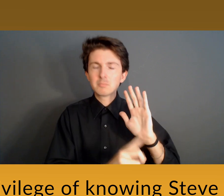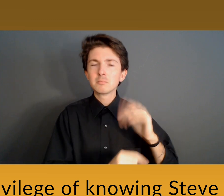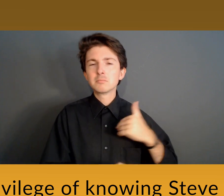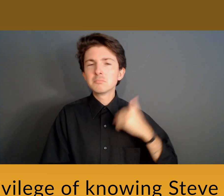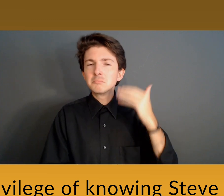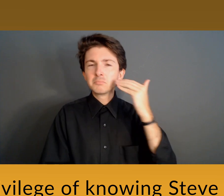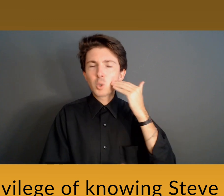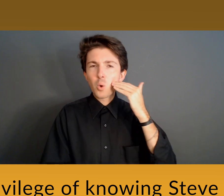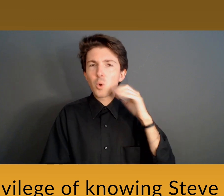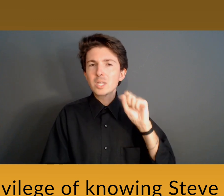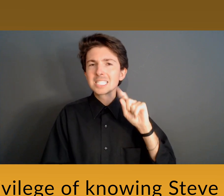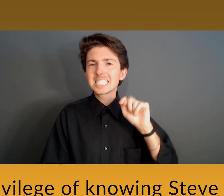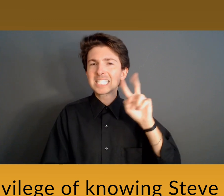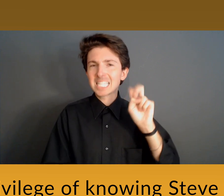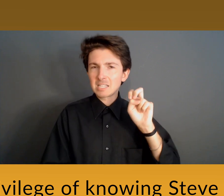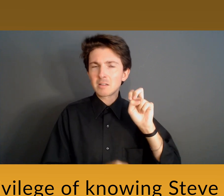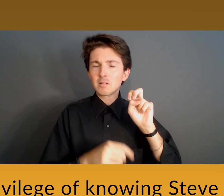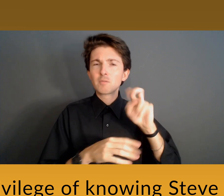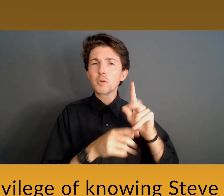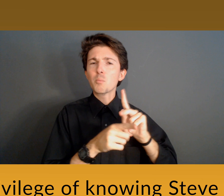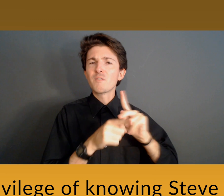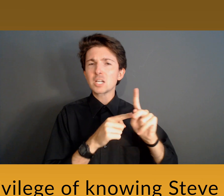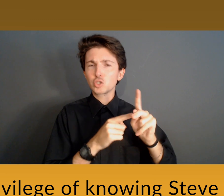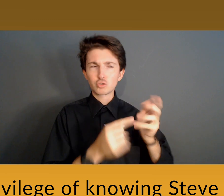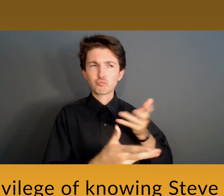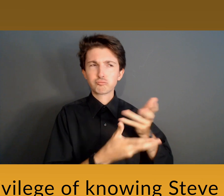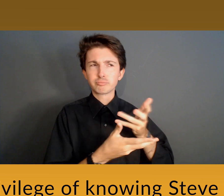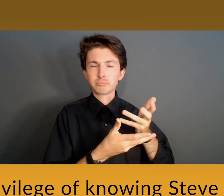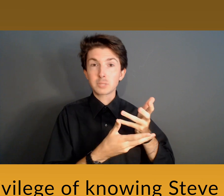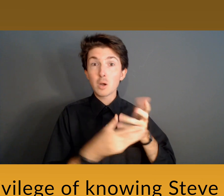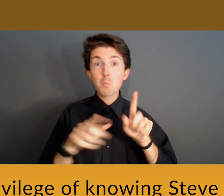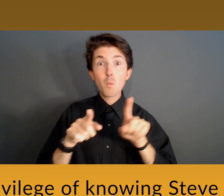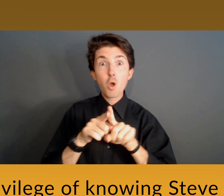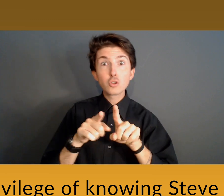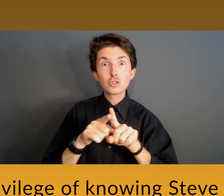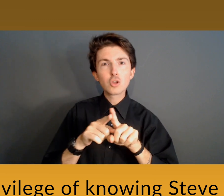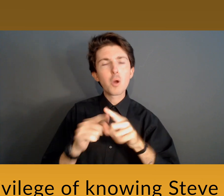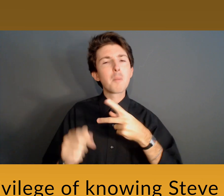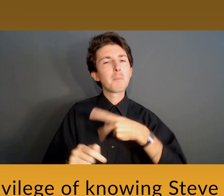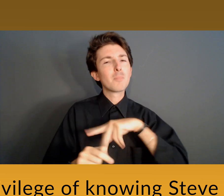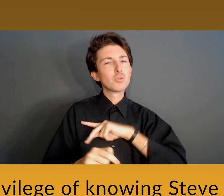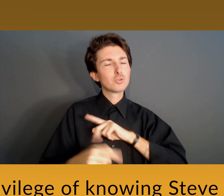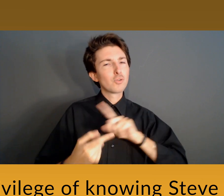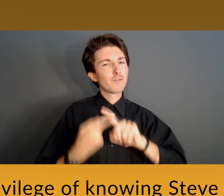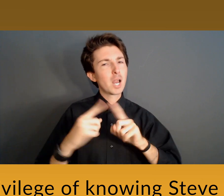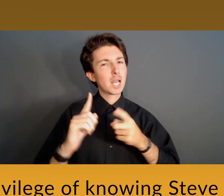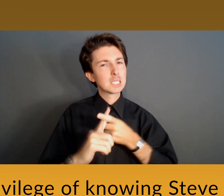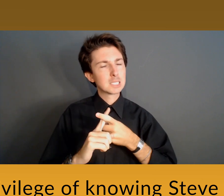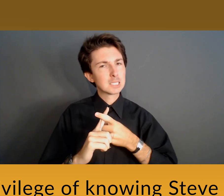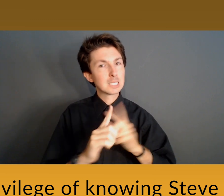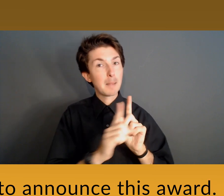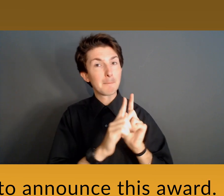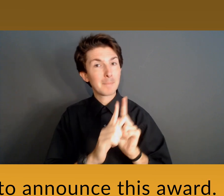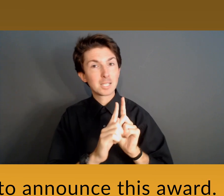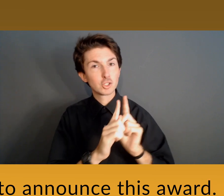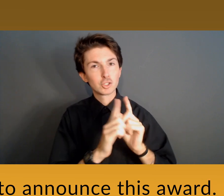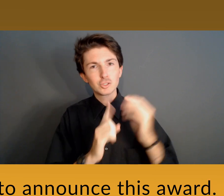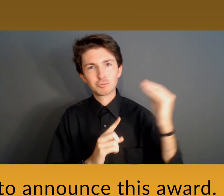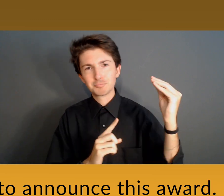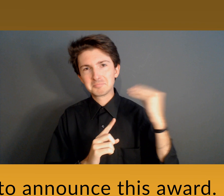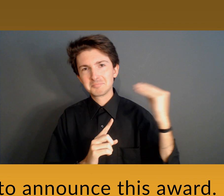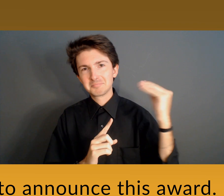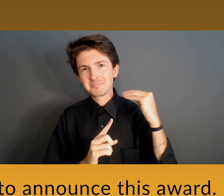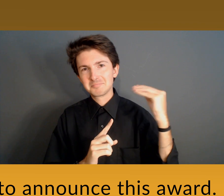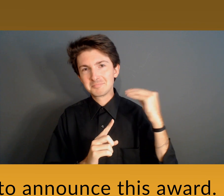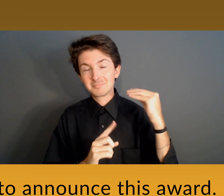knowing Steve professionally, I am also lucky to call him a personal friend and mentor, so